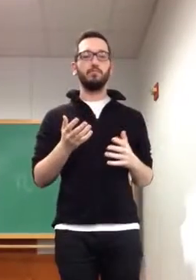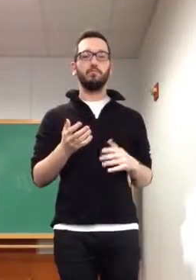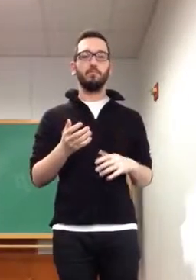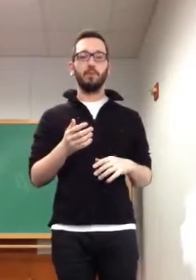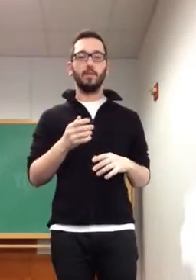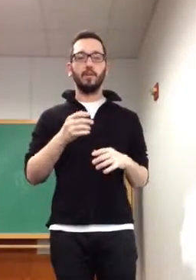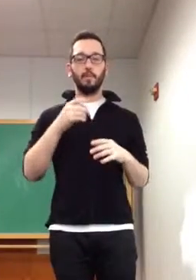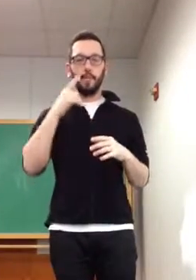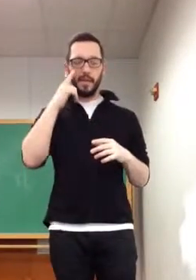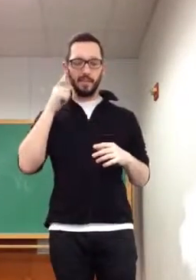values